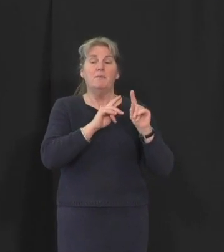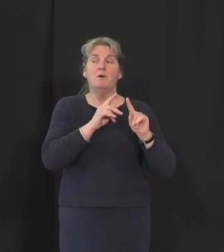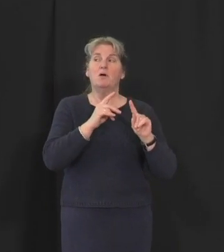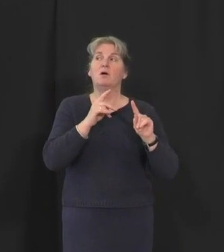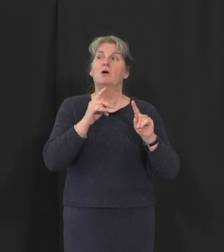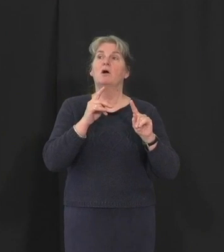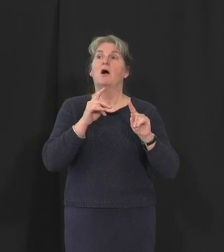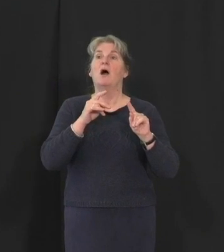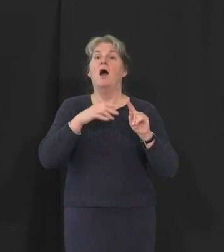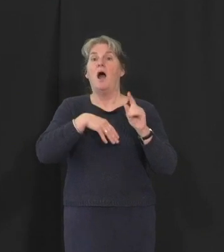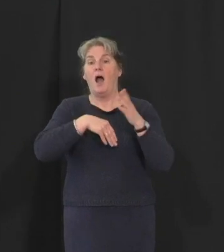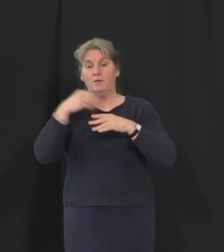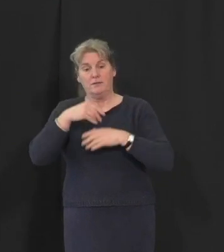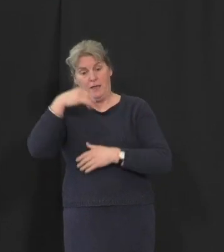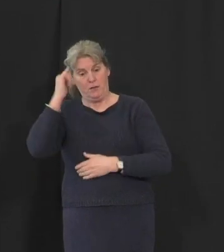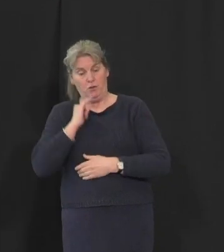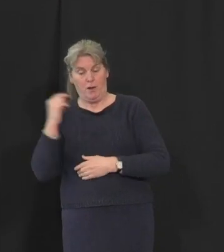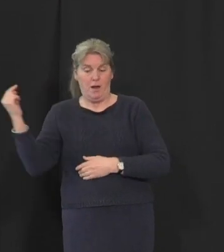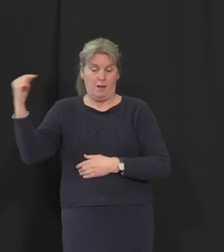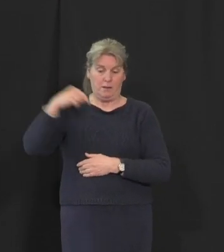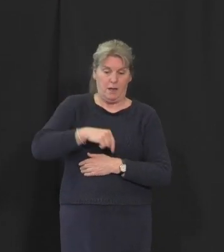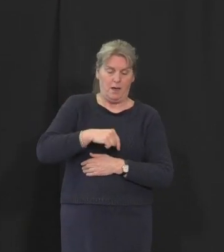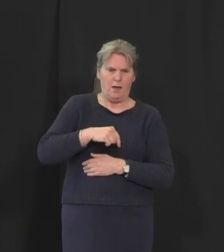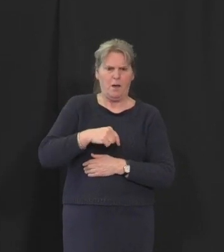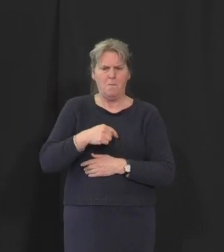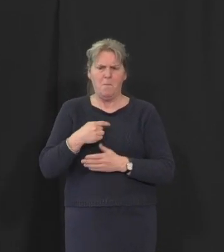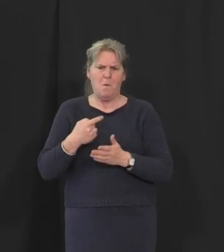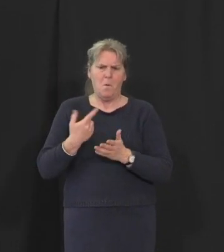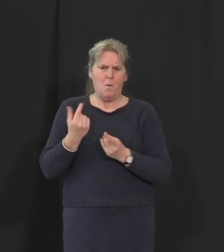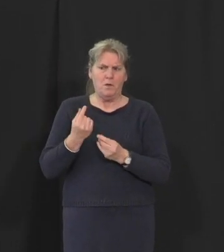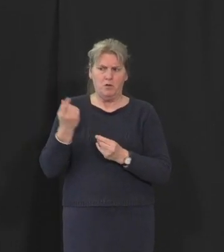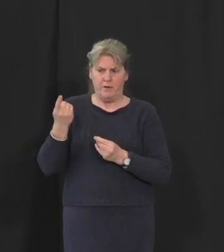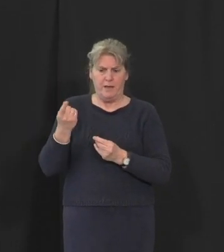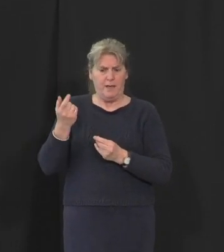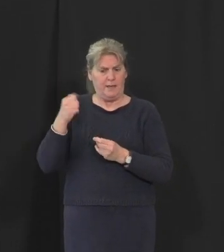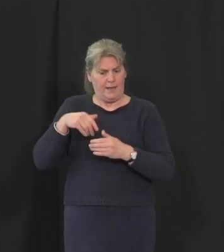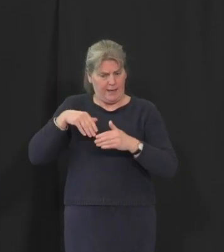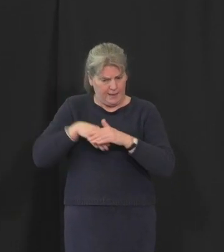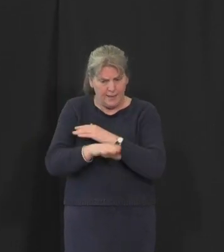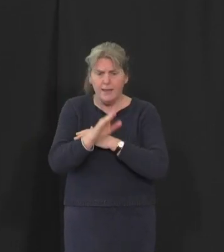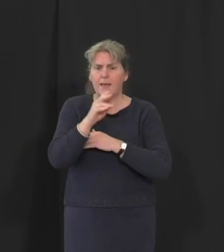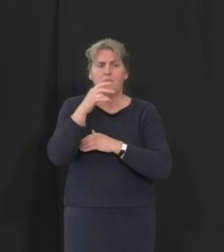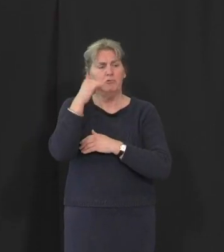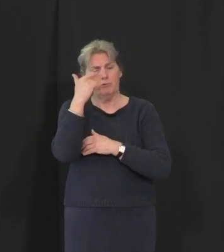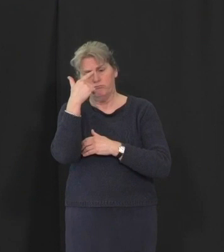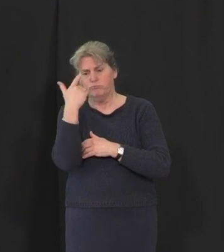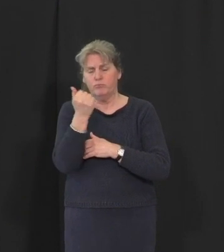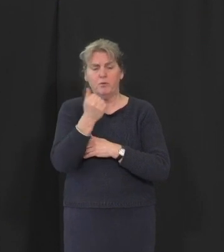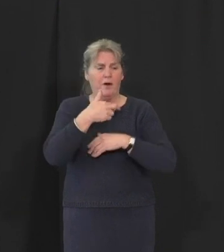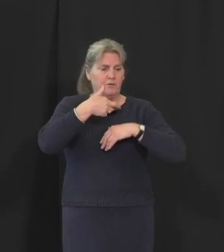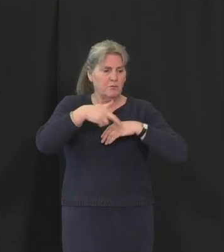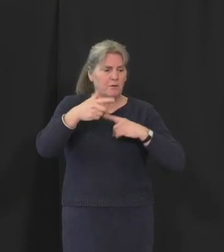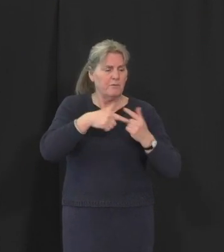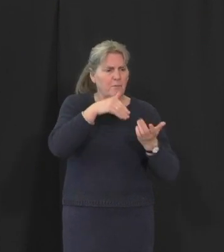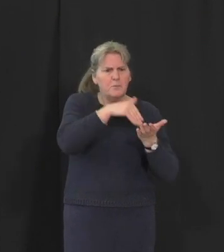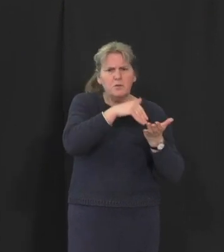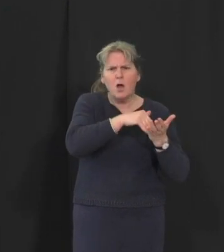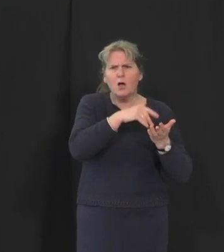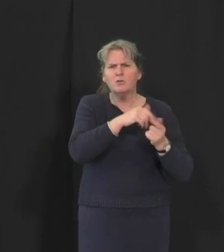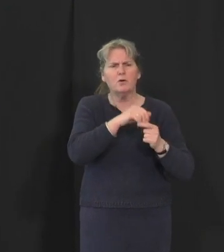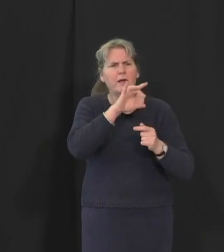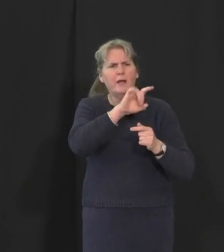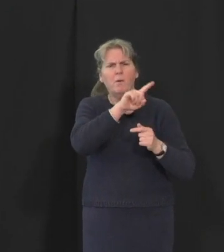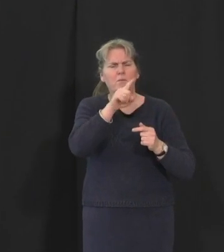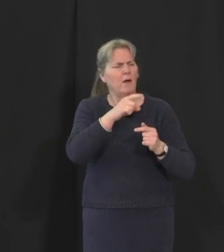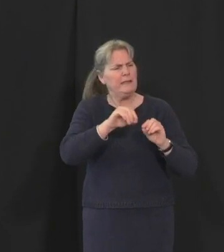hearing about the center? What are the parameters for going there? Can you walk in or do you have to be referred from a doctor or